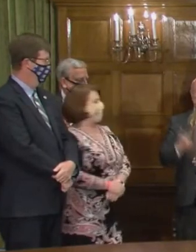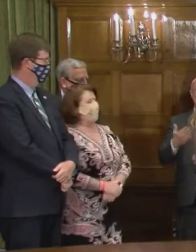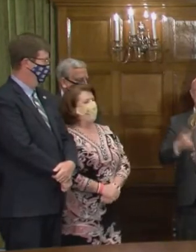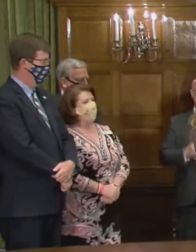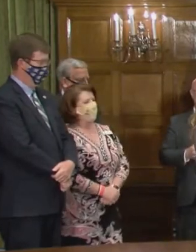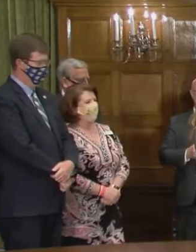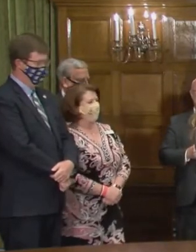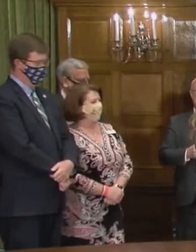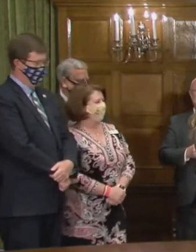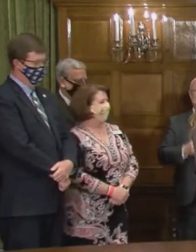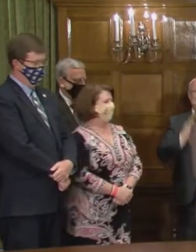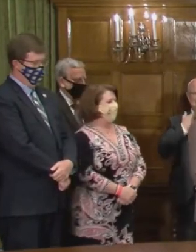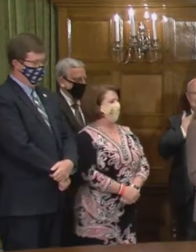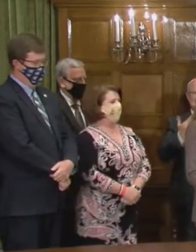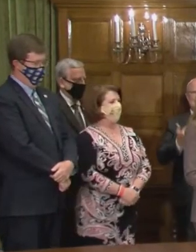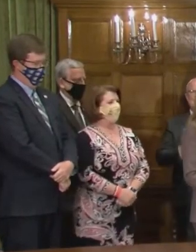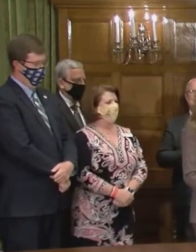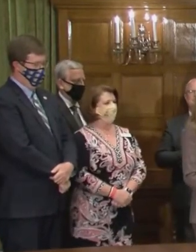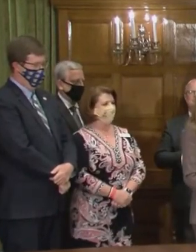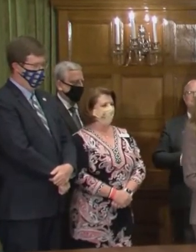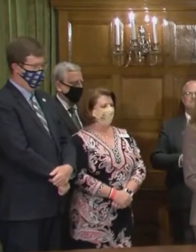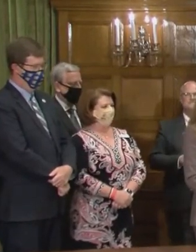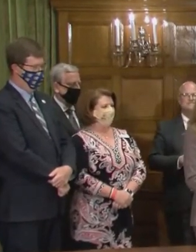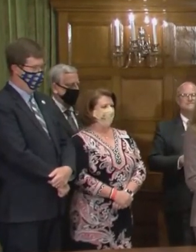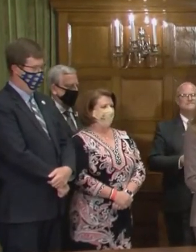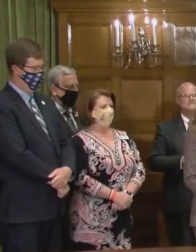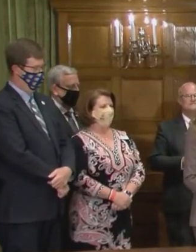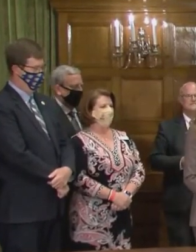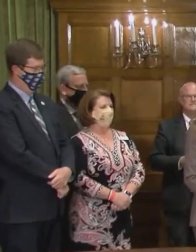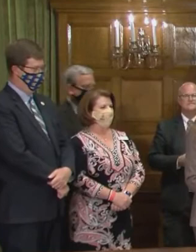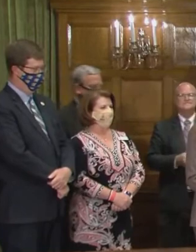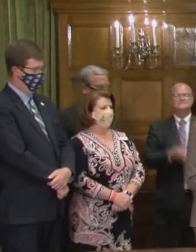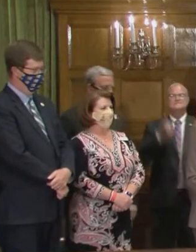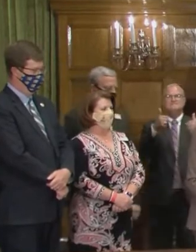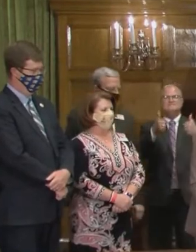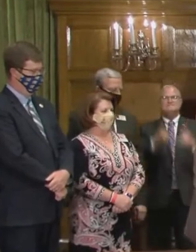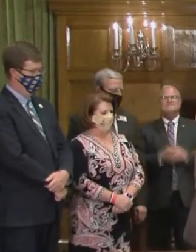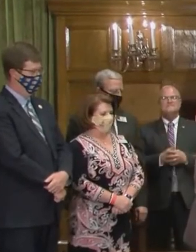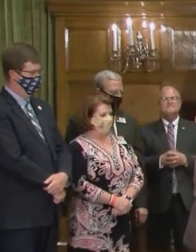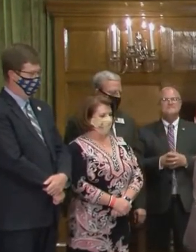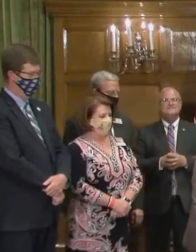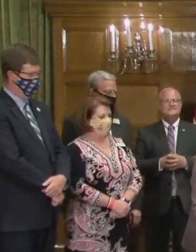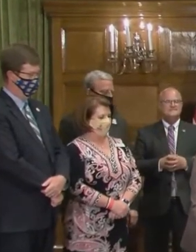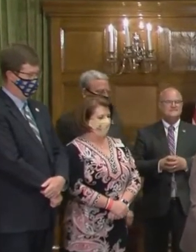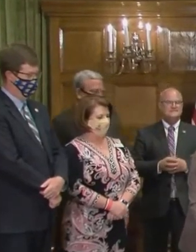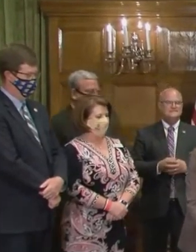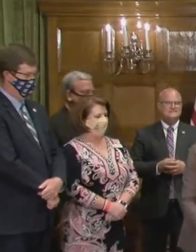Superintendent. Thank you, sir. Thank you for coming up here. That's great. Thank you. Thank you. Well done.